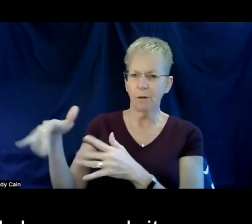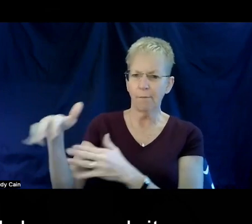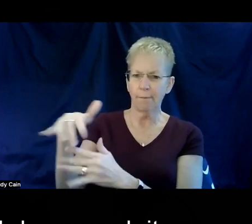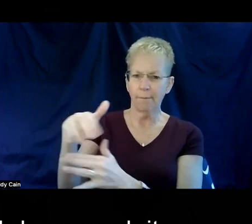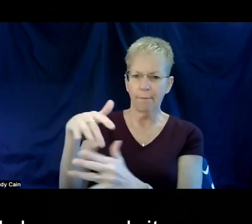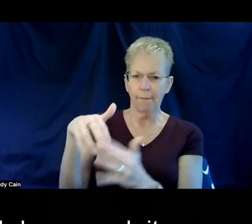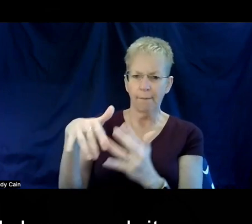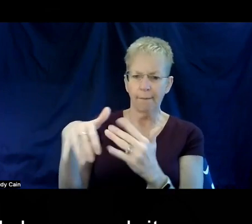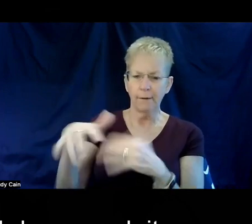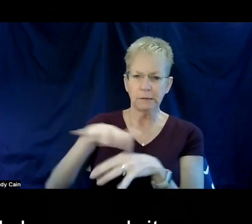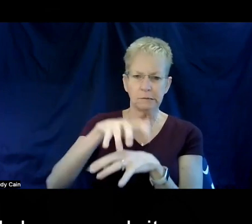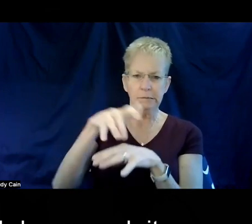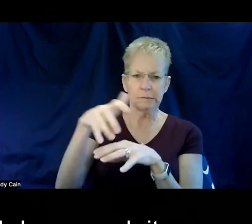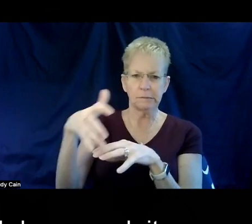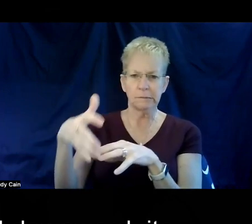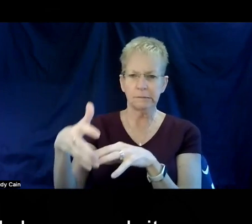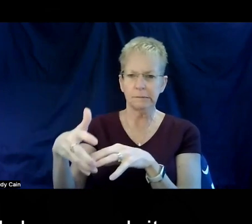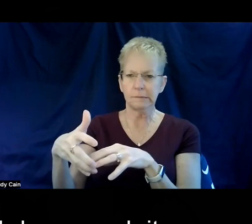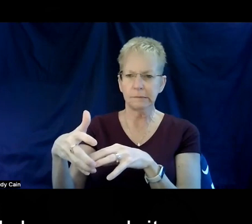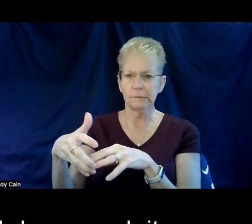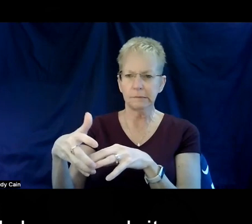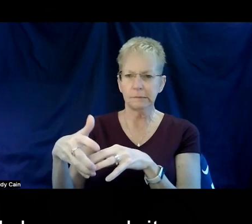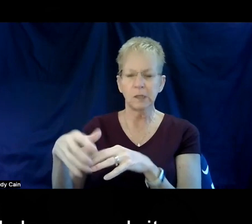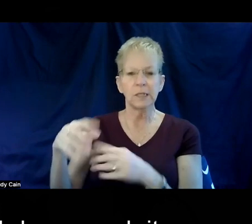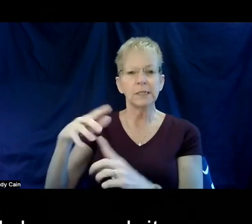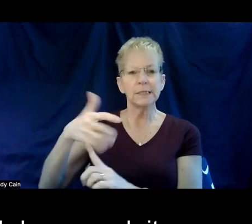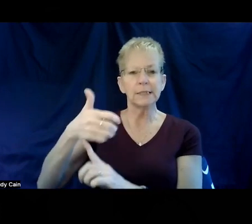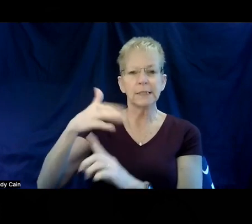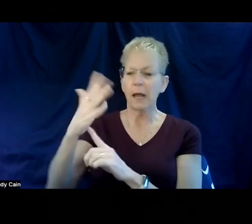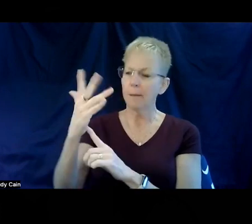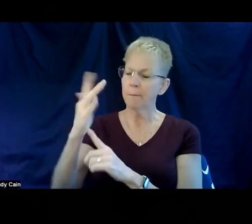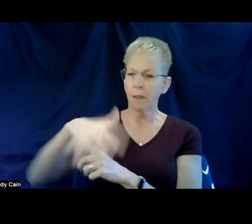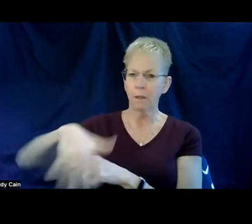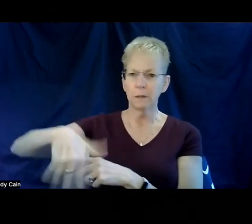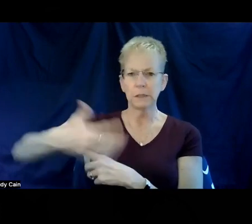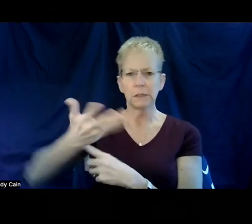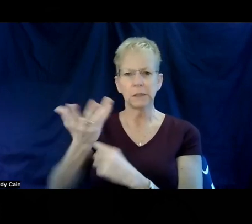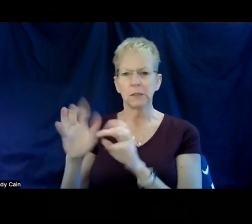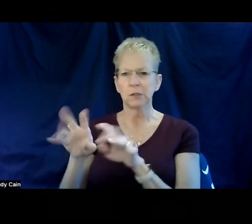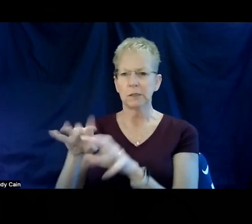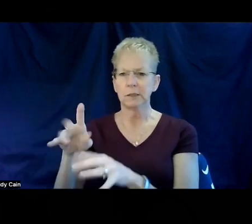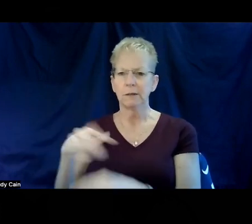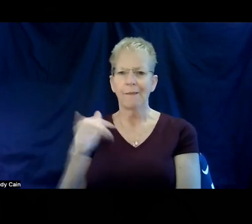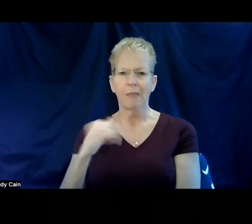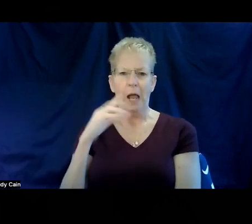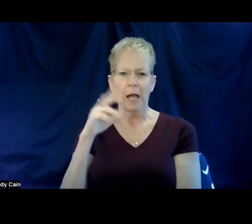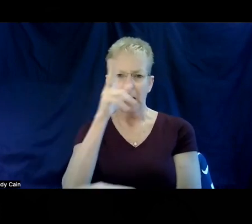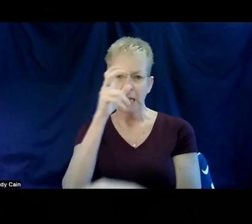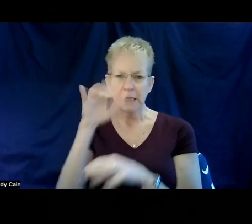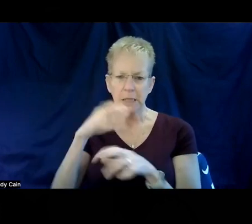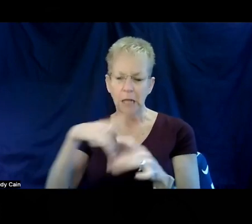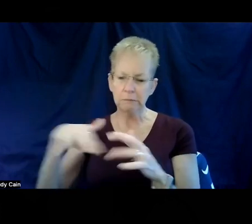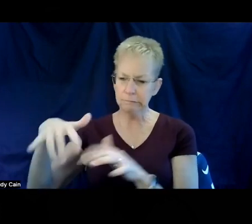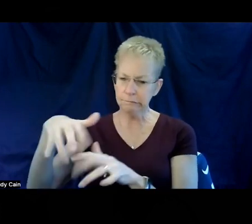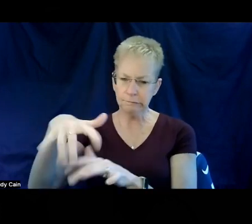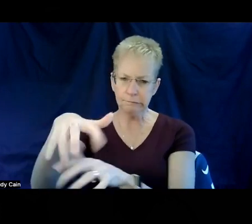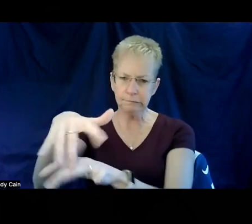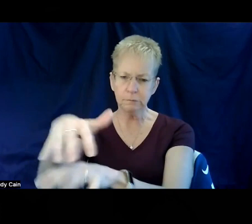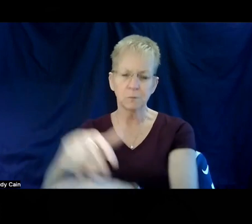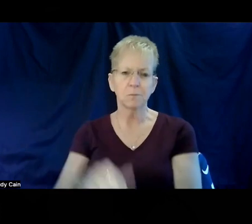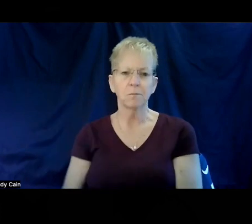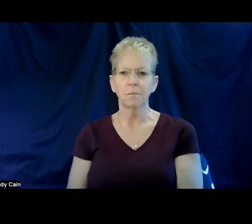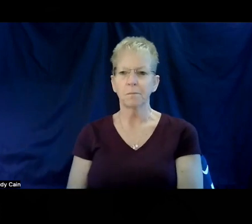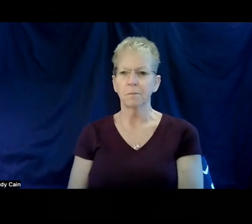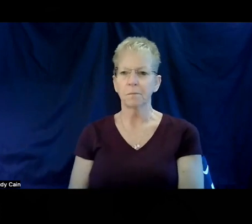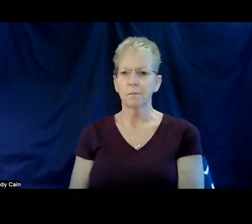arched downward, its stem pointing upward like the tail of some gruesome insect dancing down the cobblestones. I